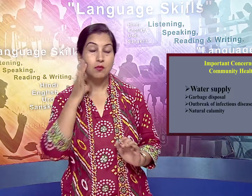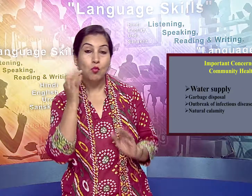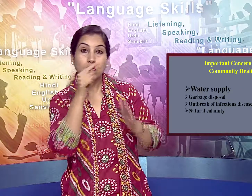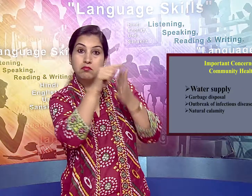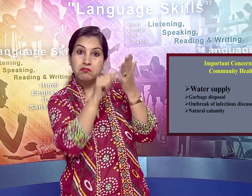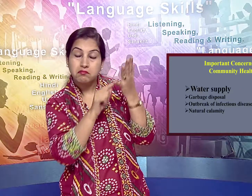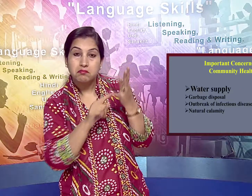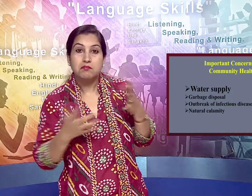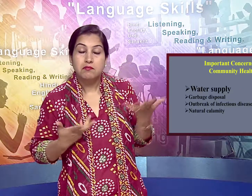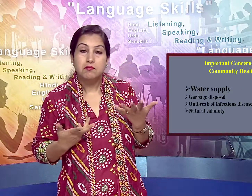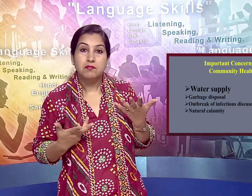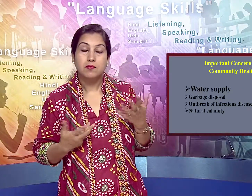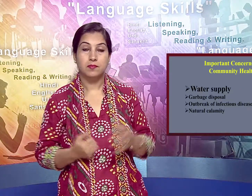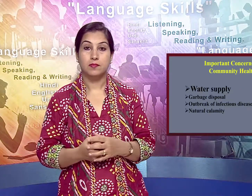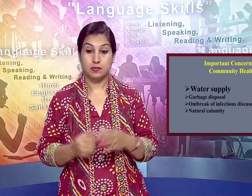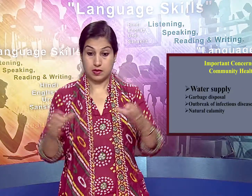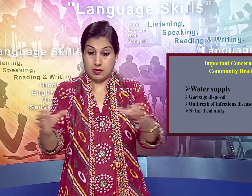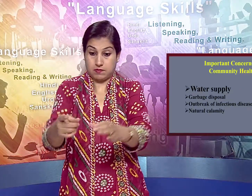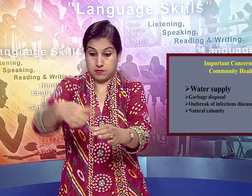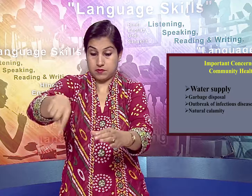Important concerns in community health